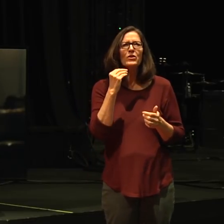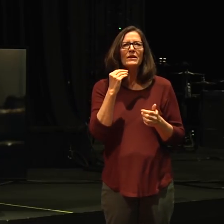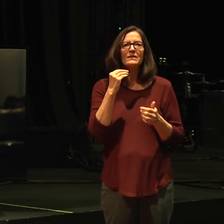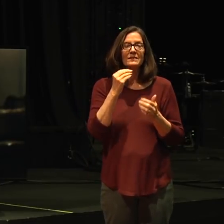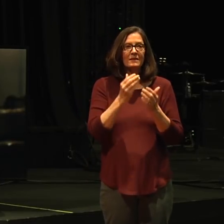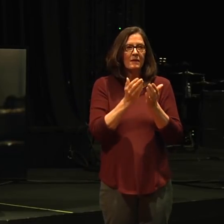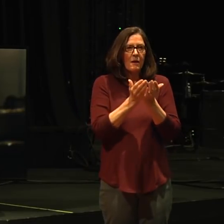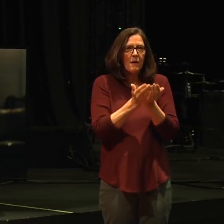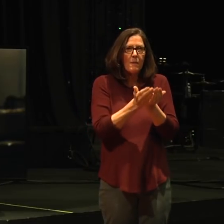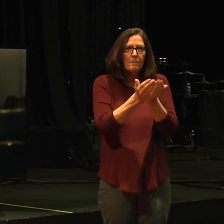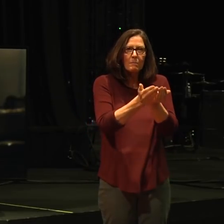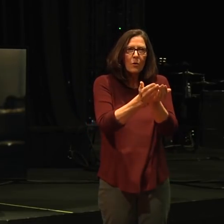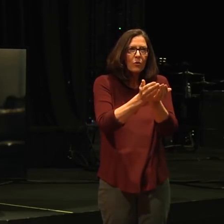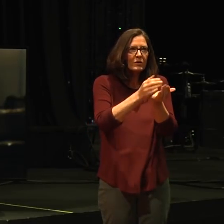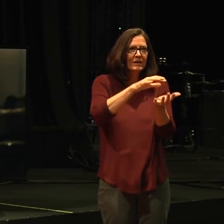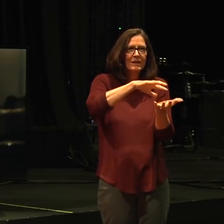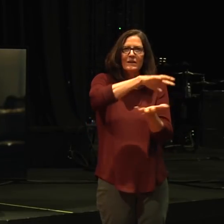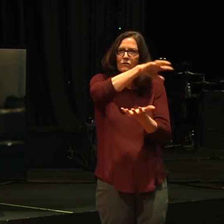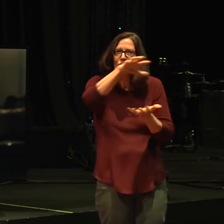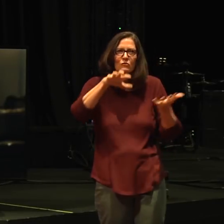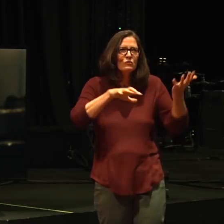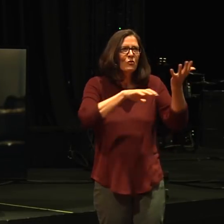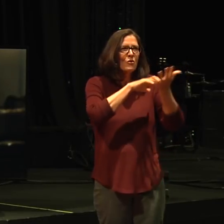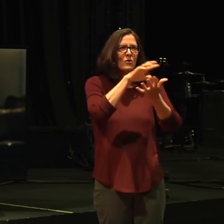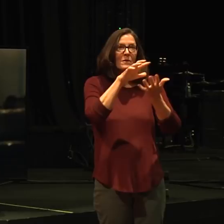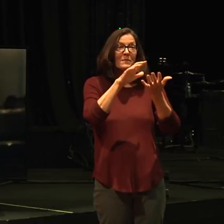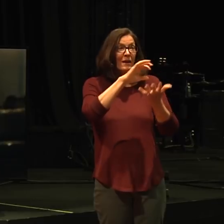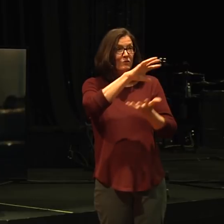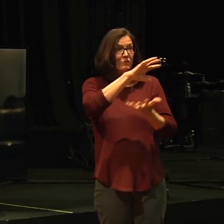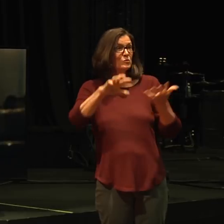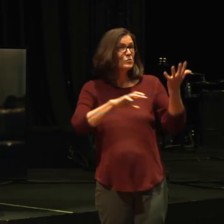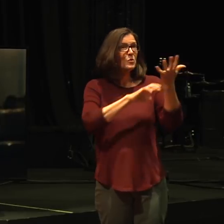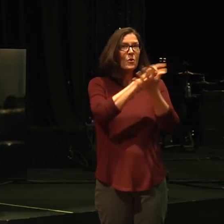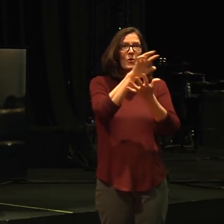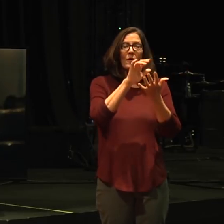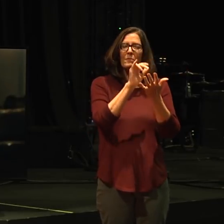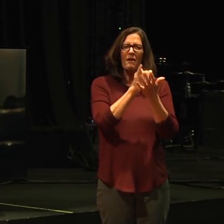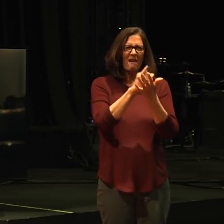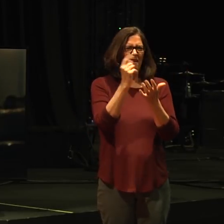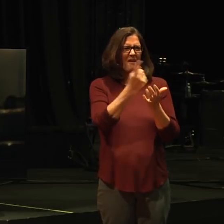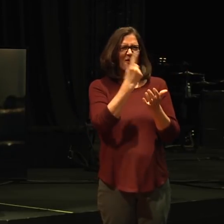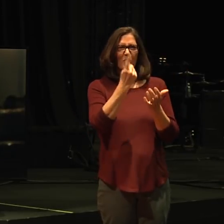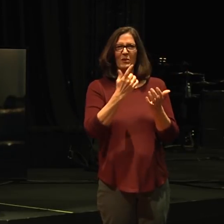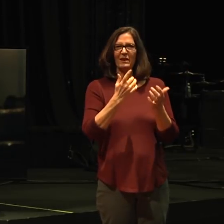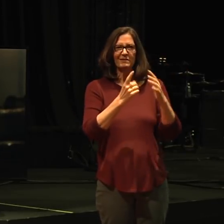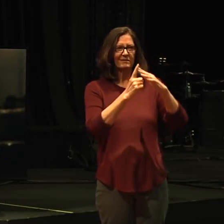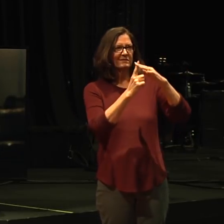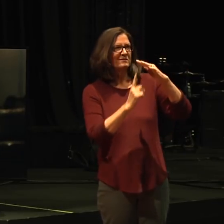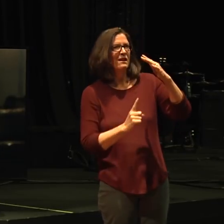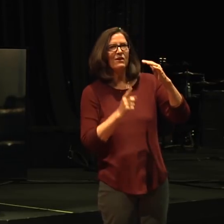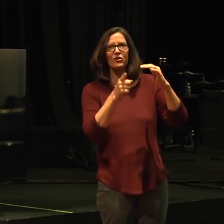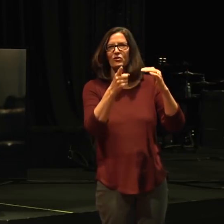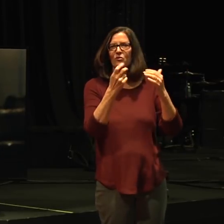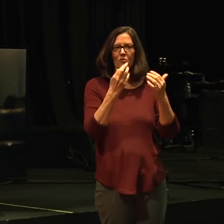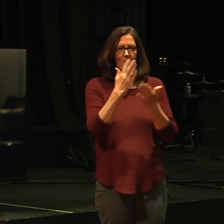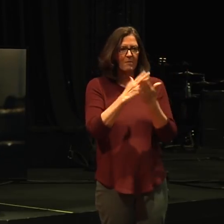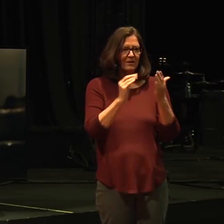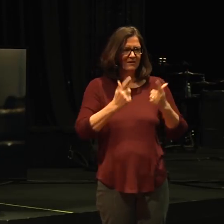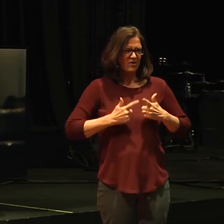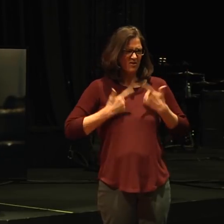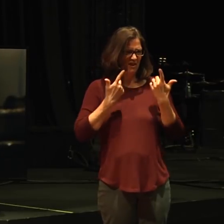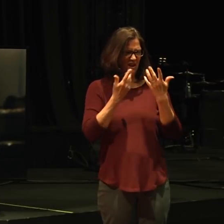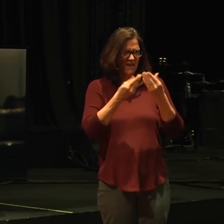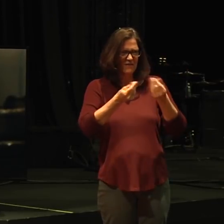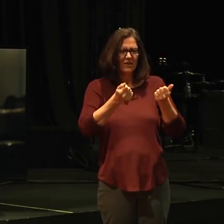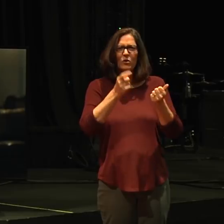storm? A storm that in the past, historically, it's always sunk you before, or at least parts of your life, and you fully